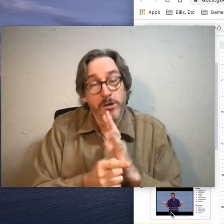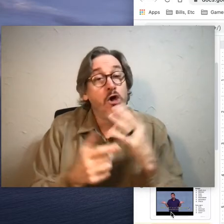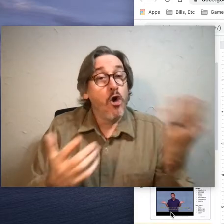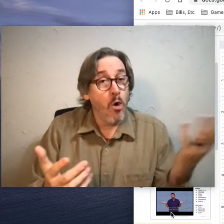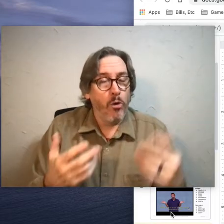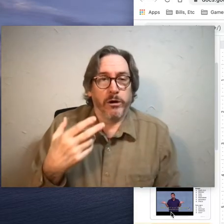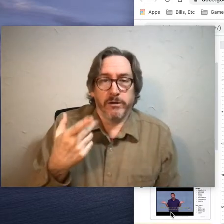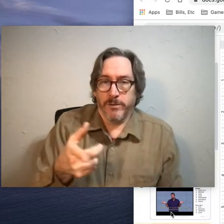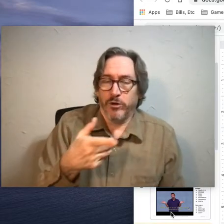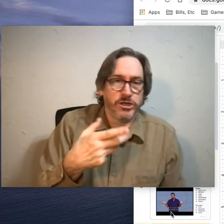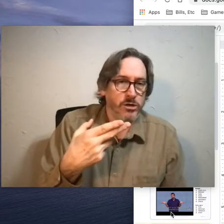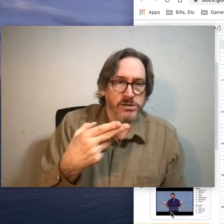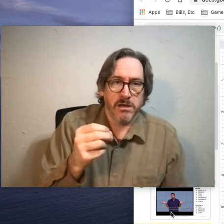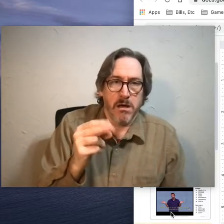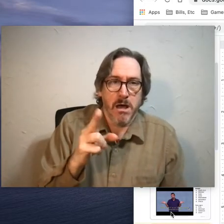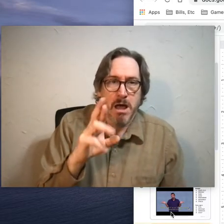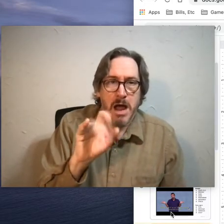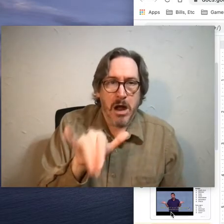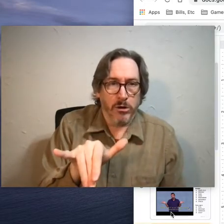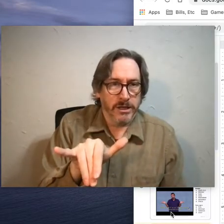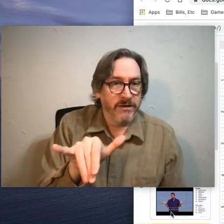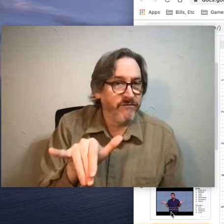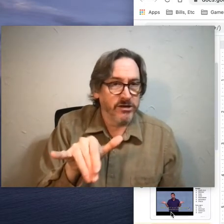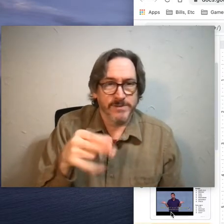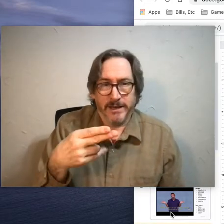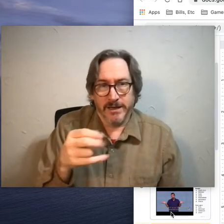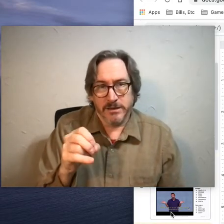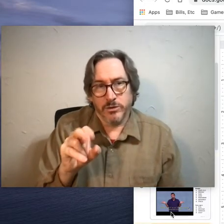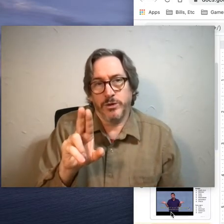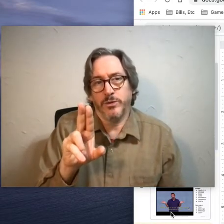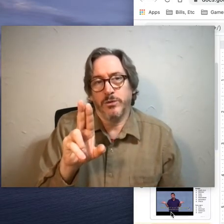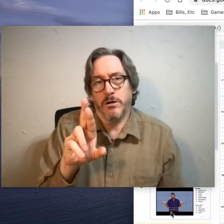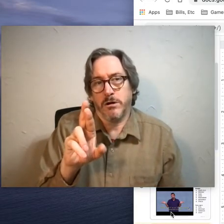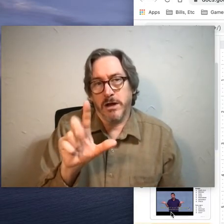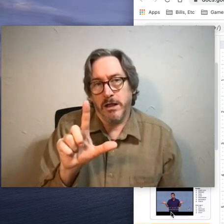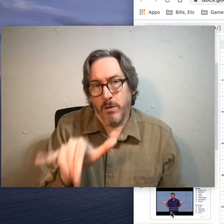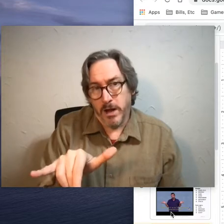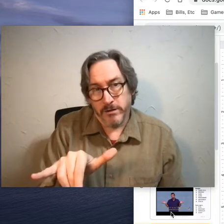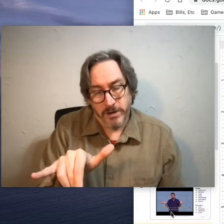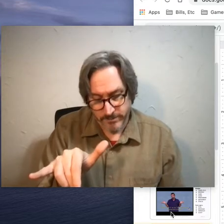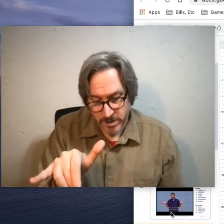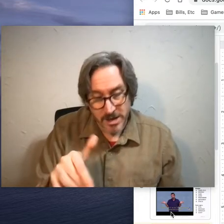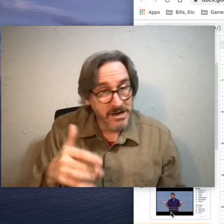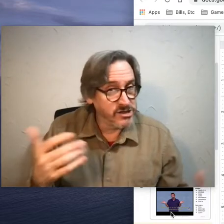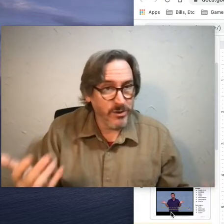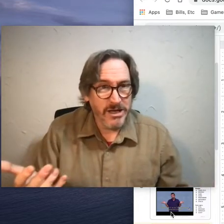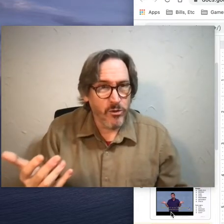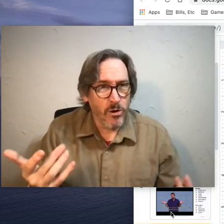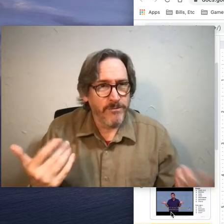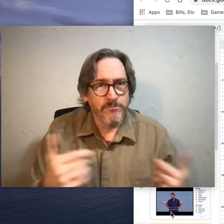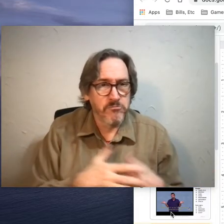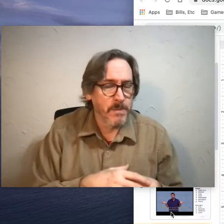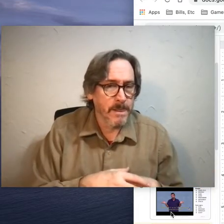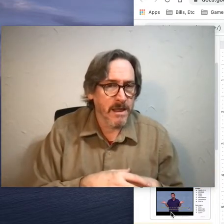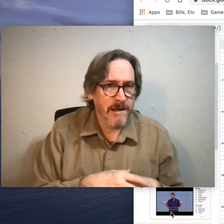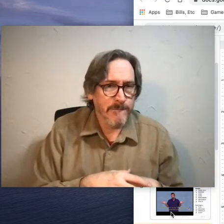hourly. Or the book shows hourly, fingerspell H-R-L-Y, right? So either